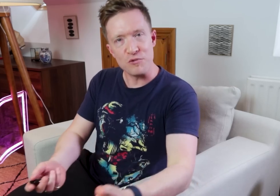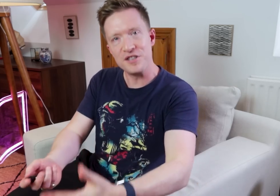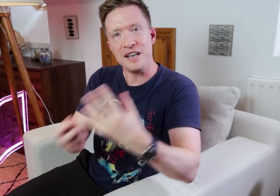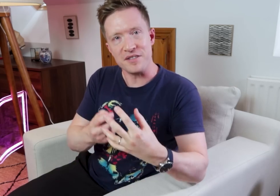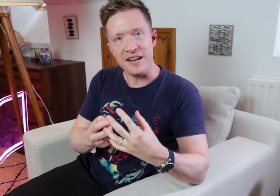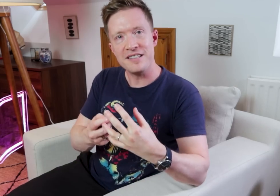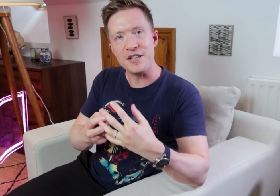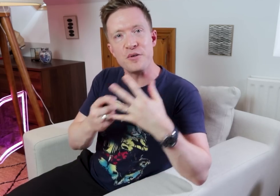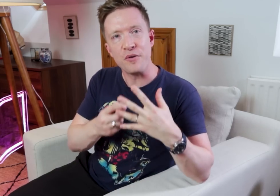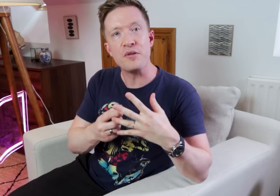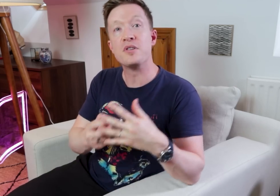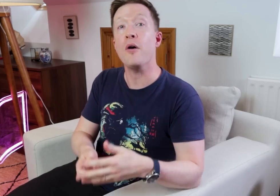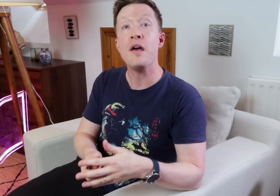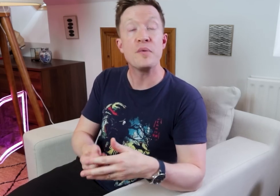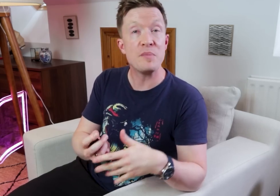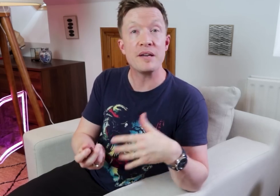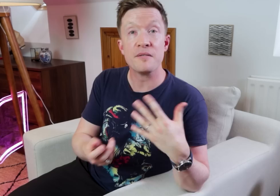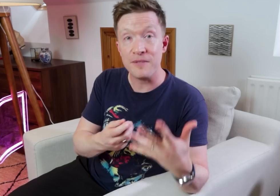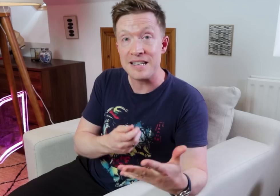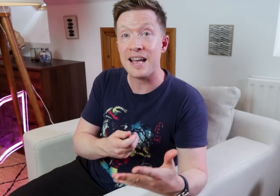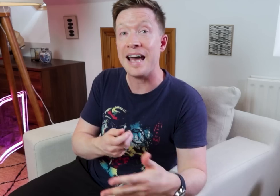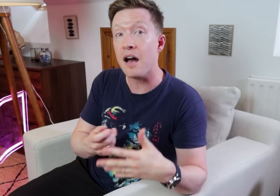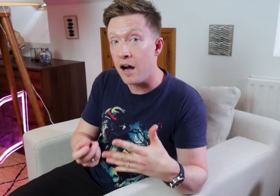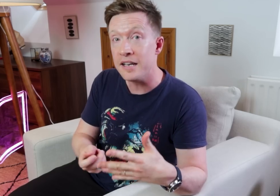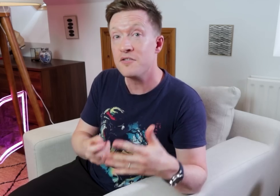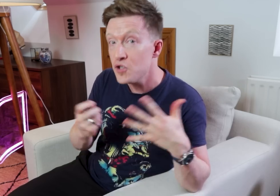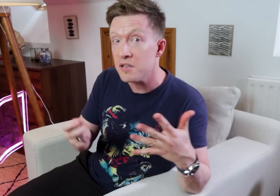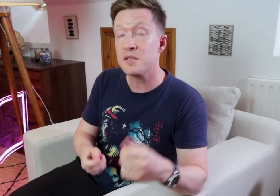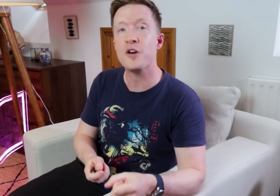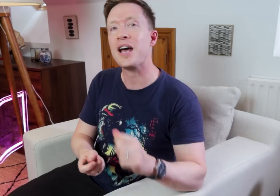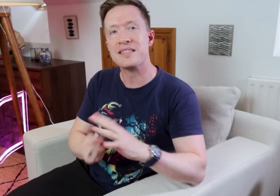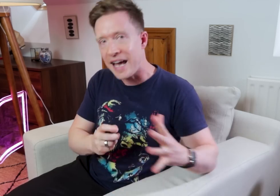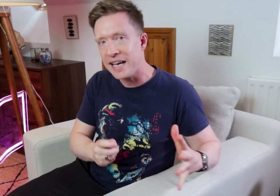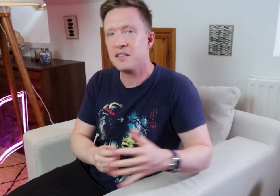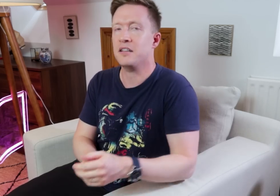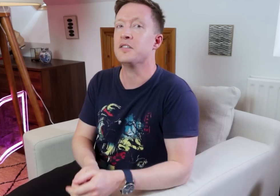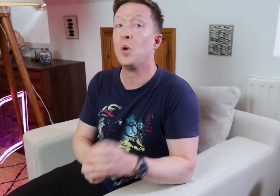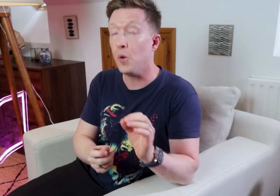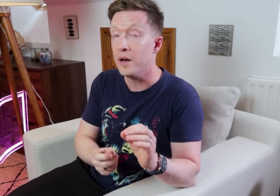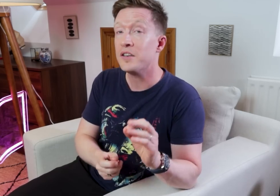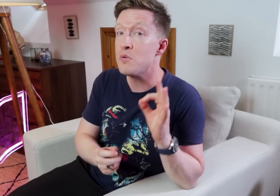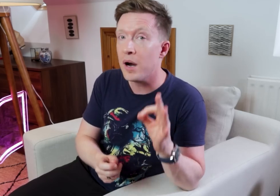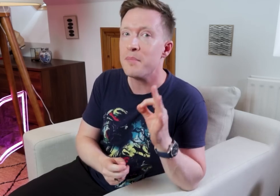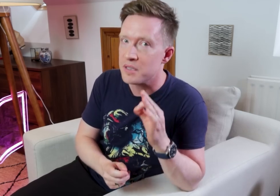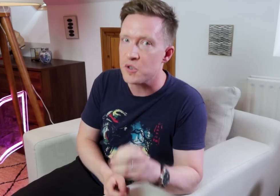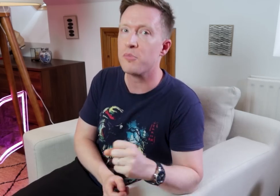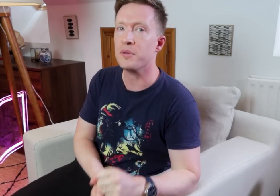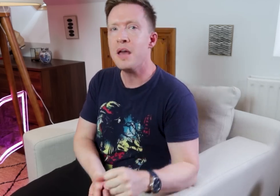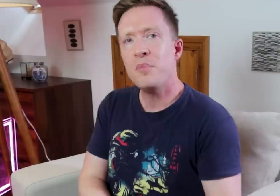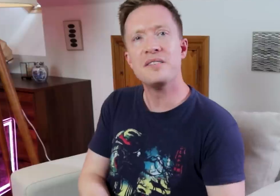receive signs, and you should focus on the speaker's face and eyes just as much as the hand signs, or you might misinterpret them. But